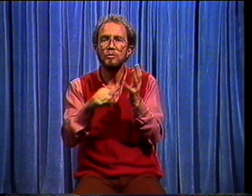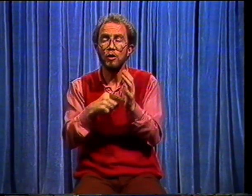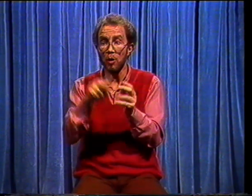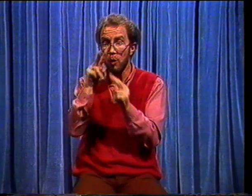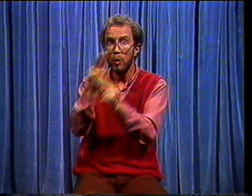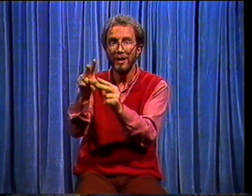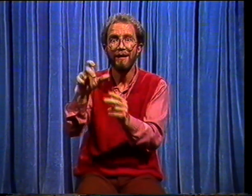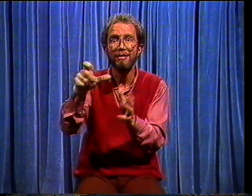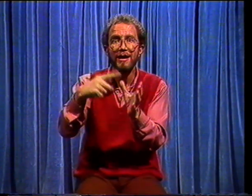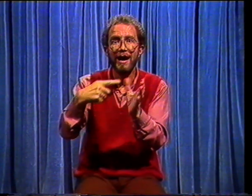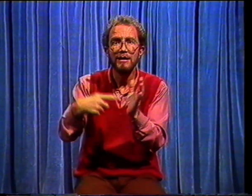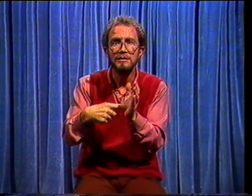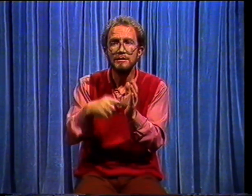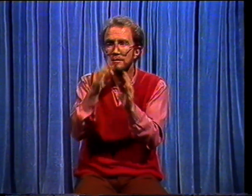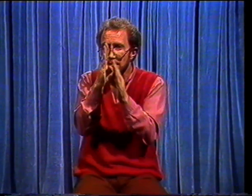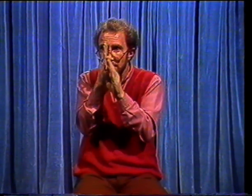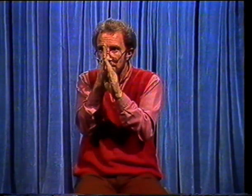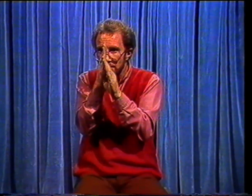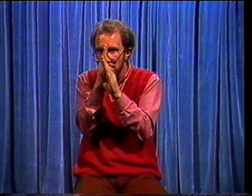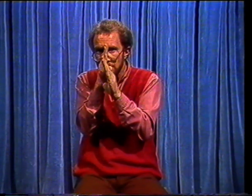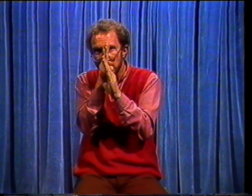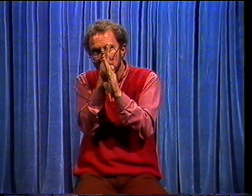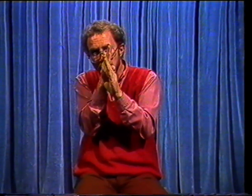peering out, looking at the cat,